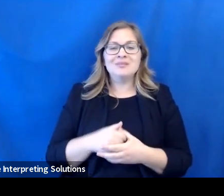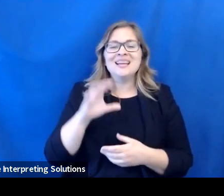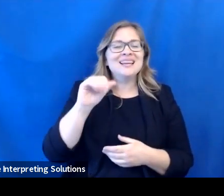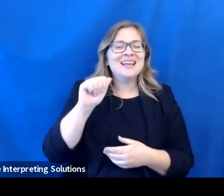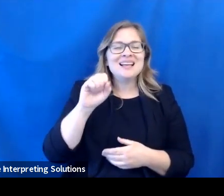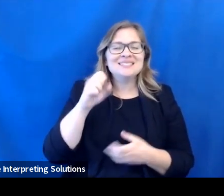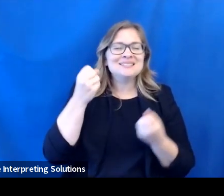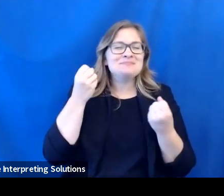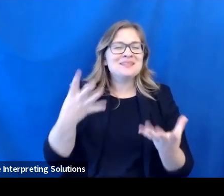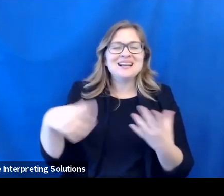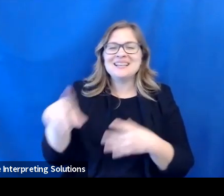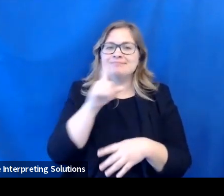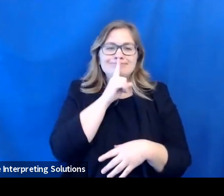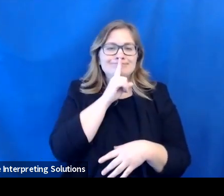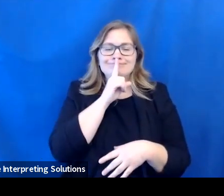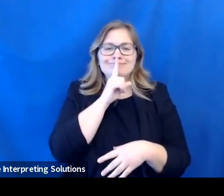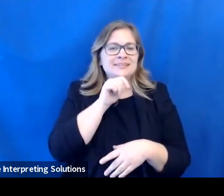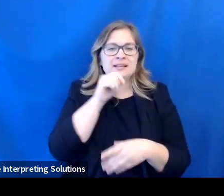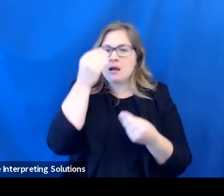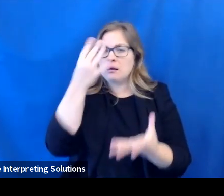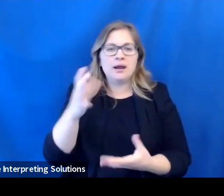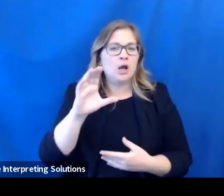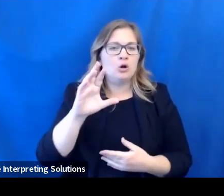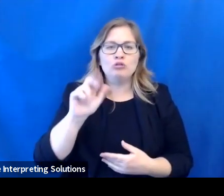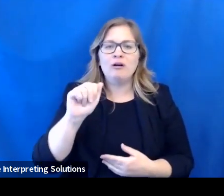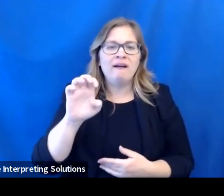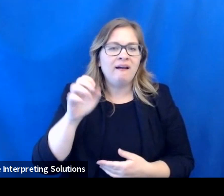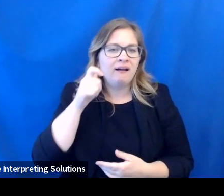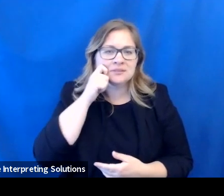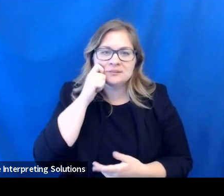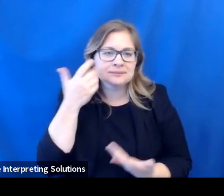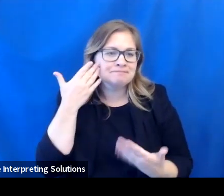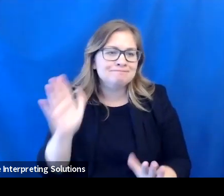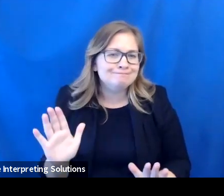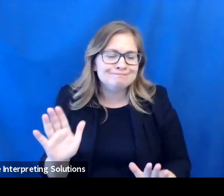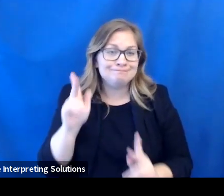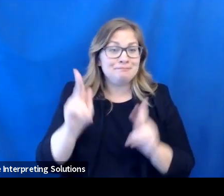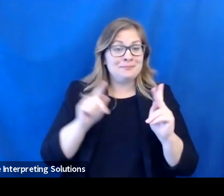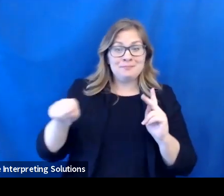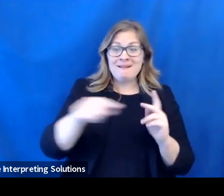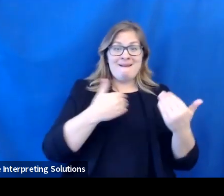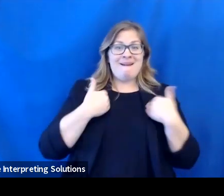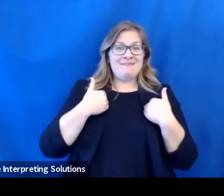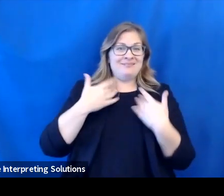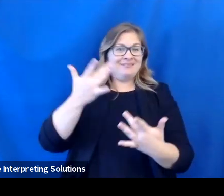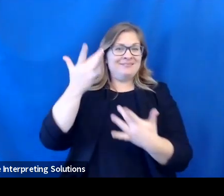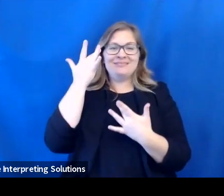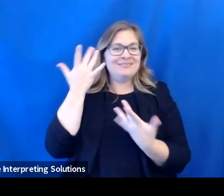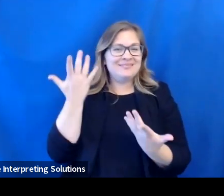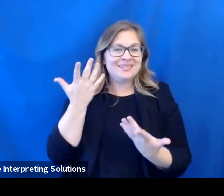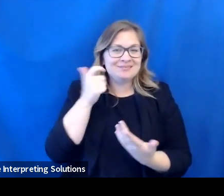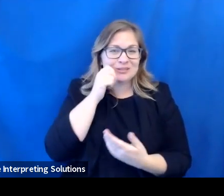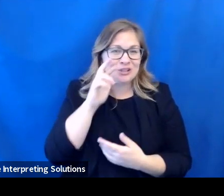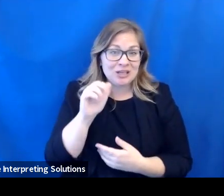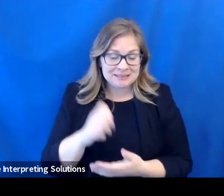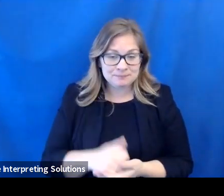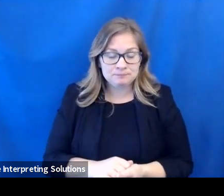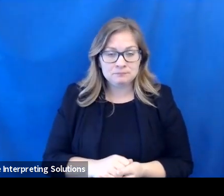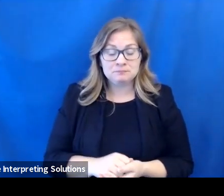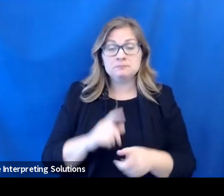race or ethnicity, or it's unknown. What we can say based on other information we know about